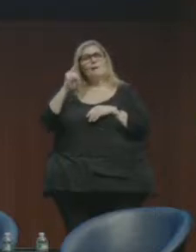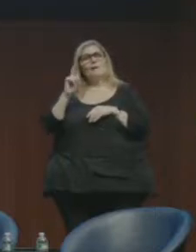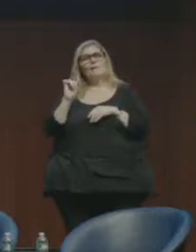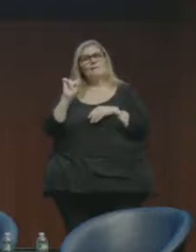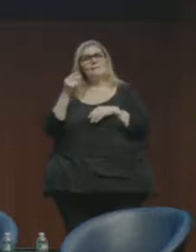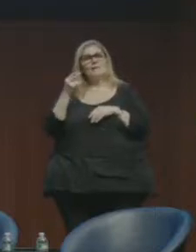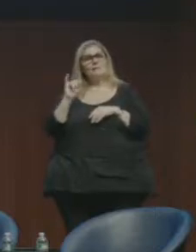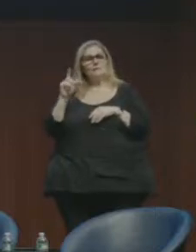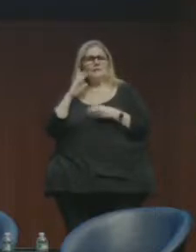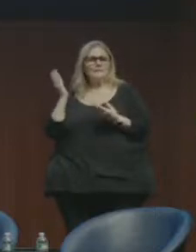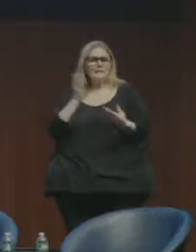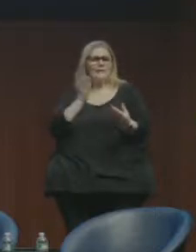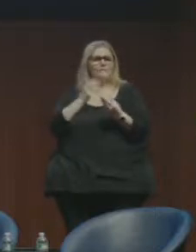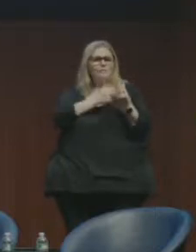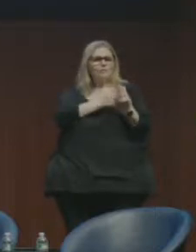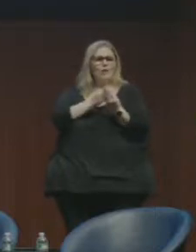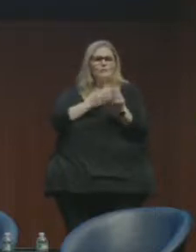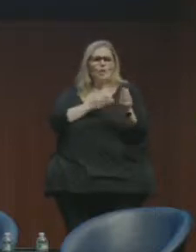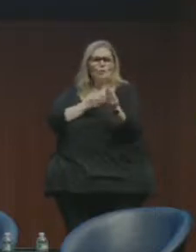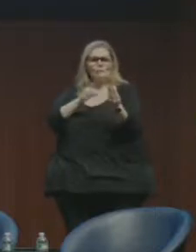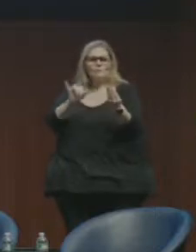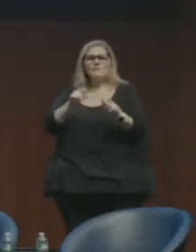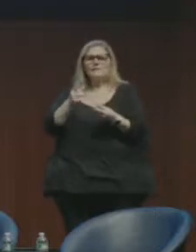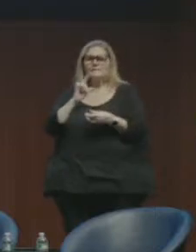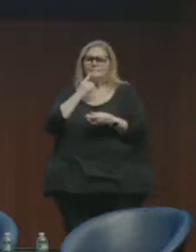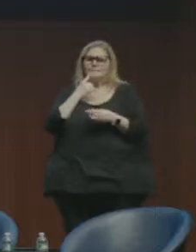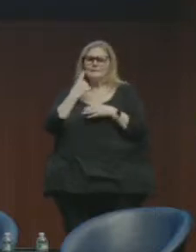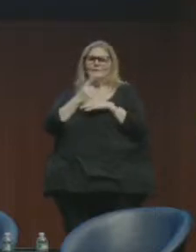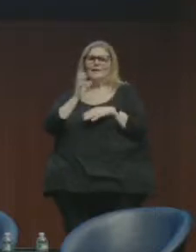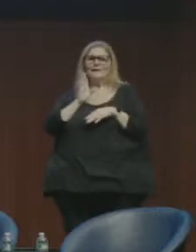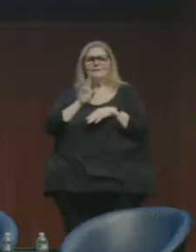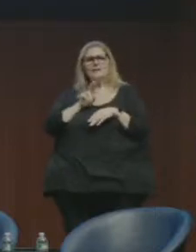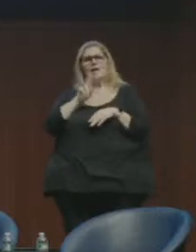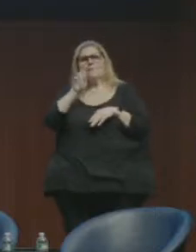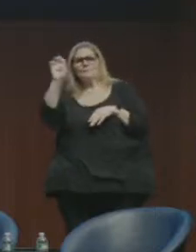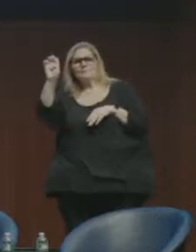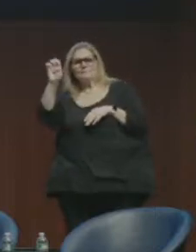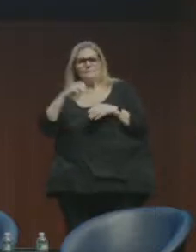deliver tacos, bitter days, Upper East Side.